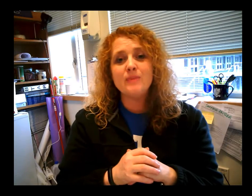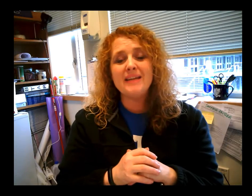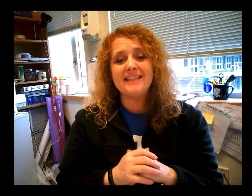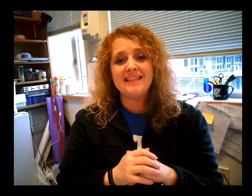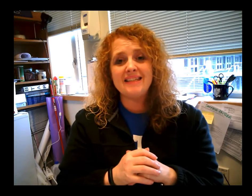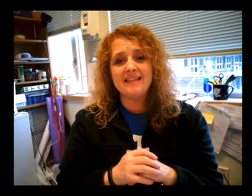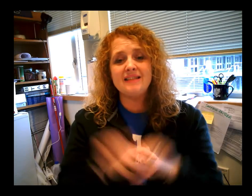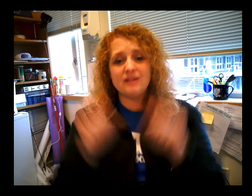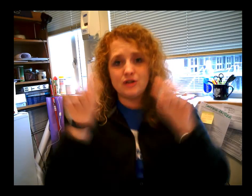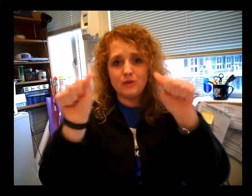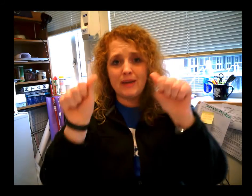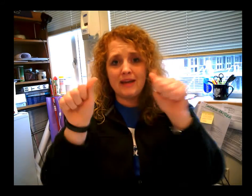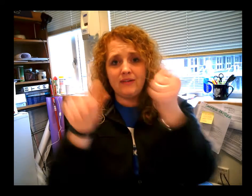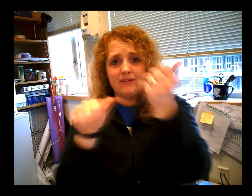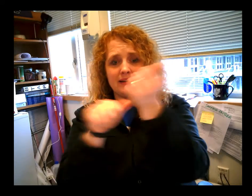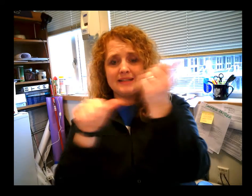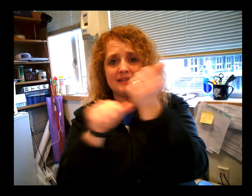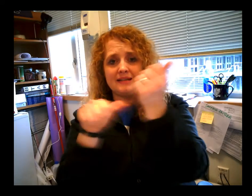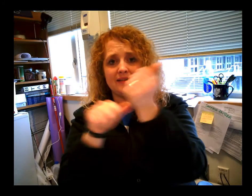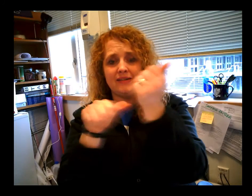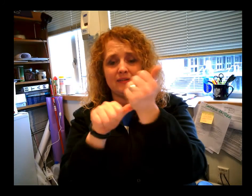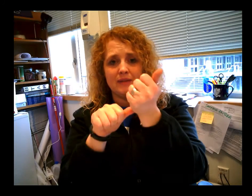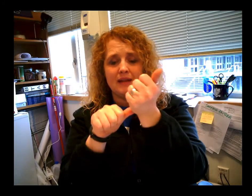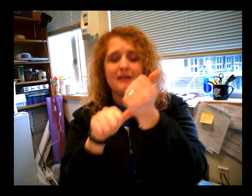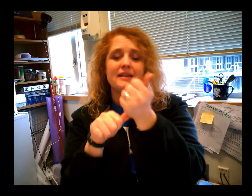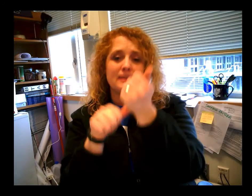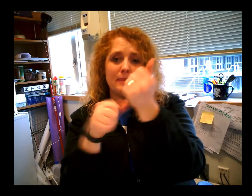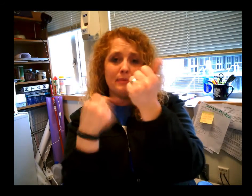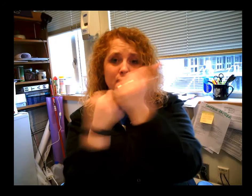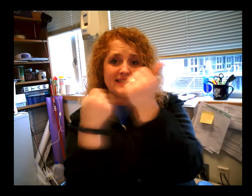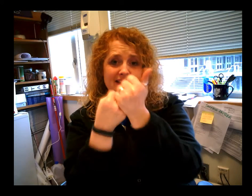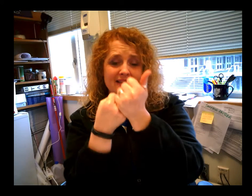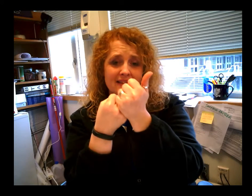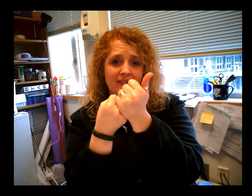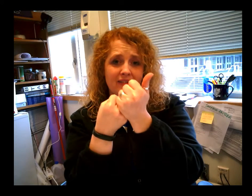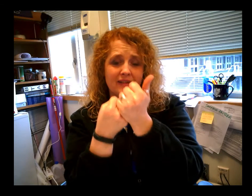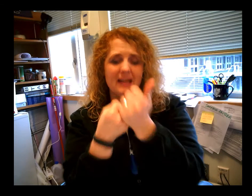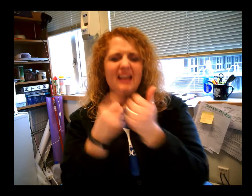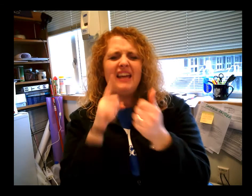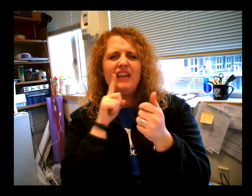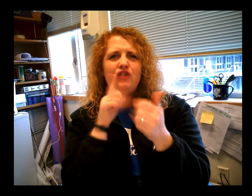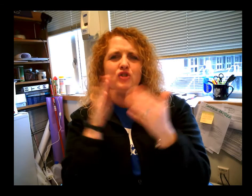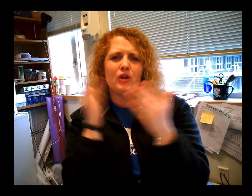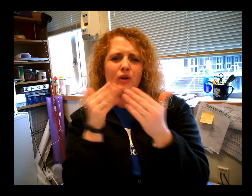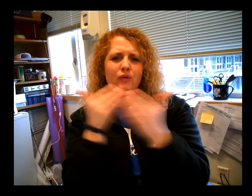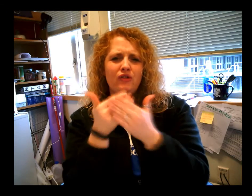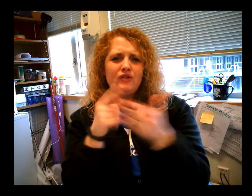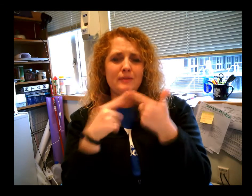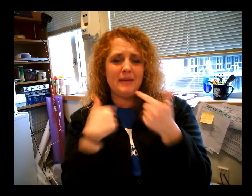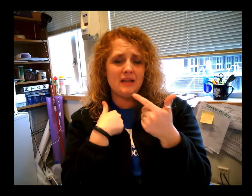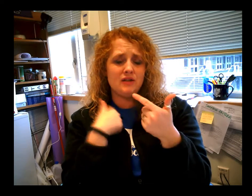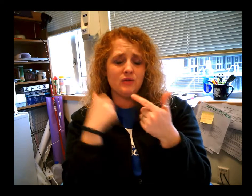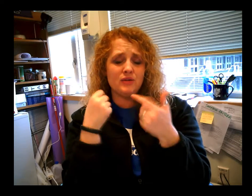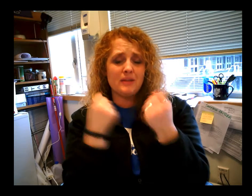is assistance, 2 A's, assistance. Some people do assistance. It's too close to me to